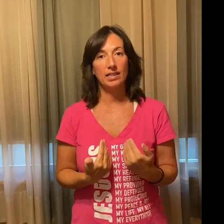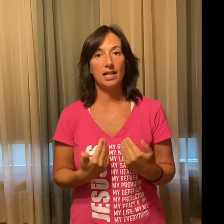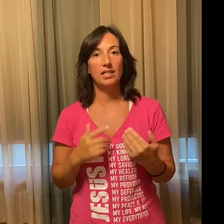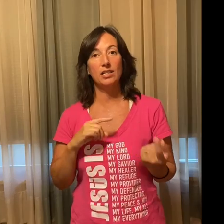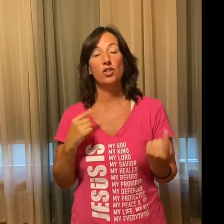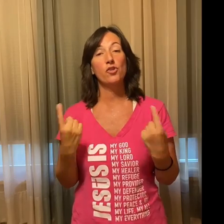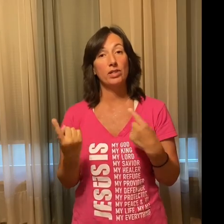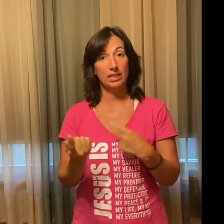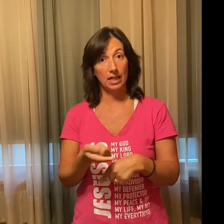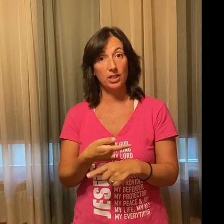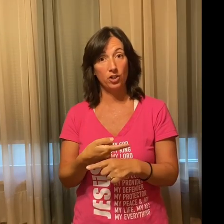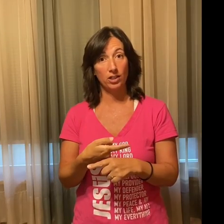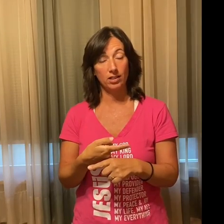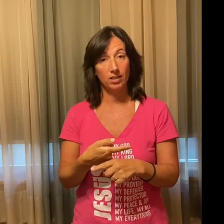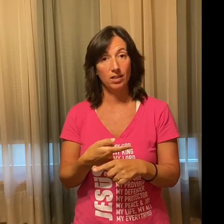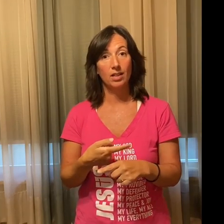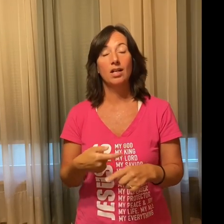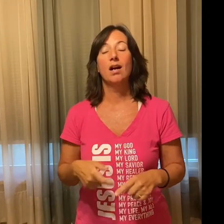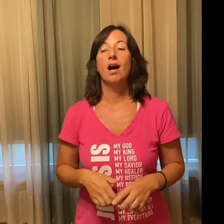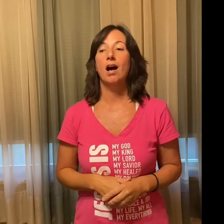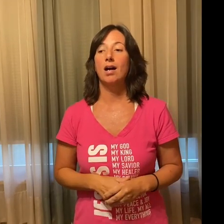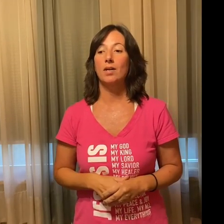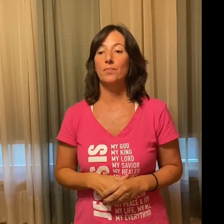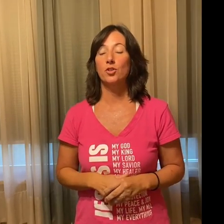I signed this translation,